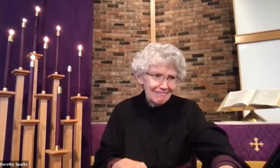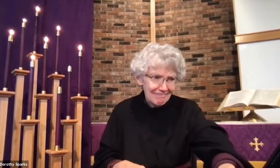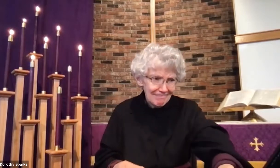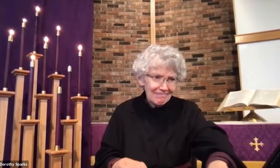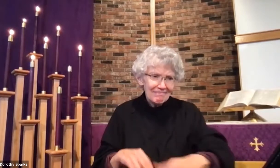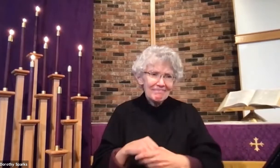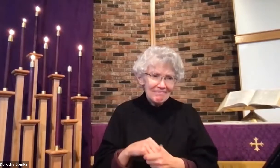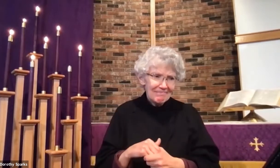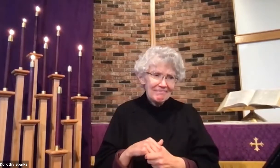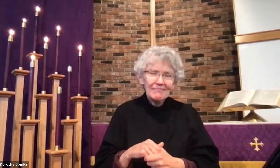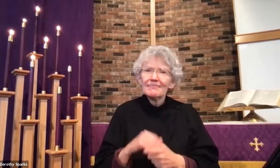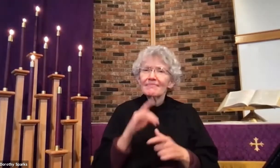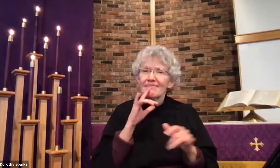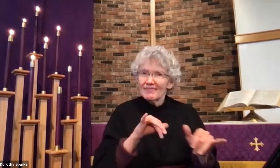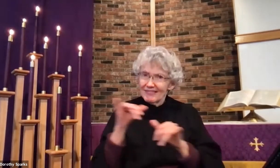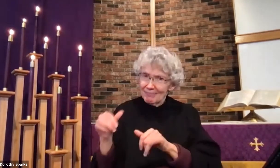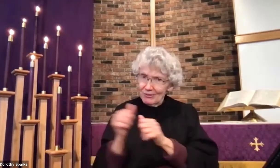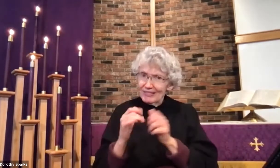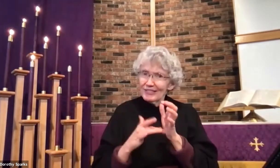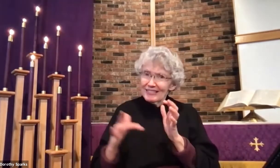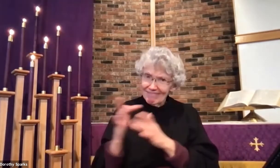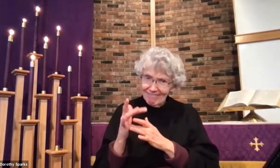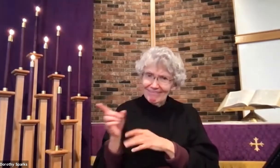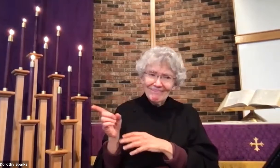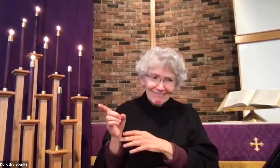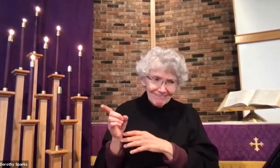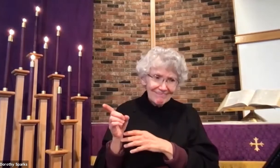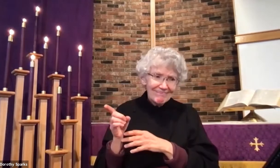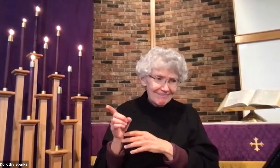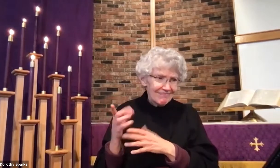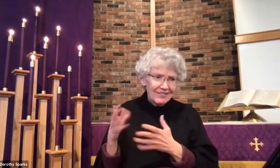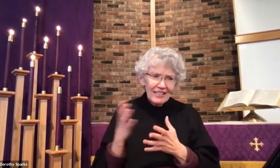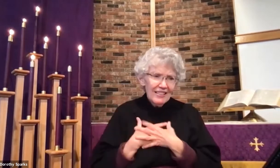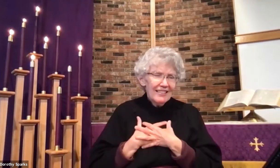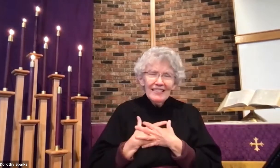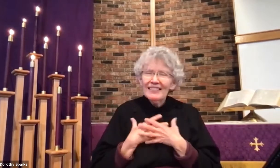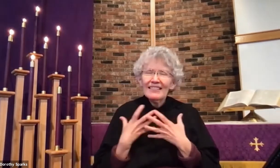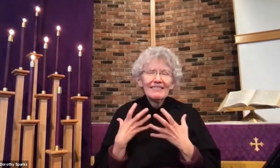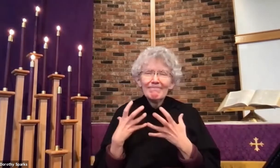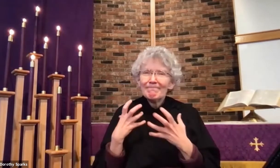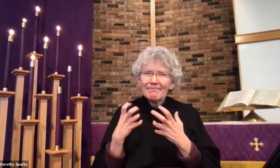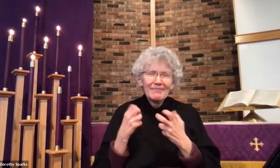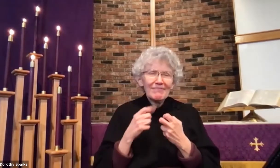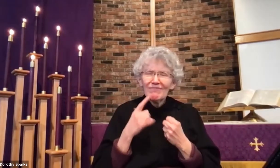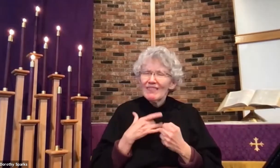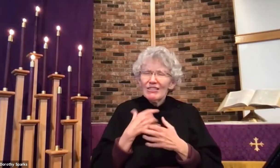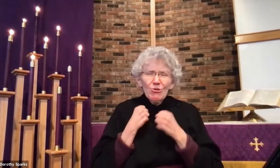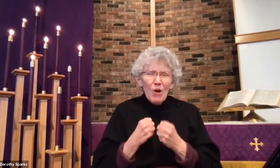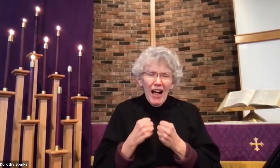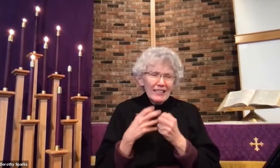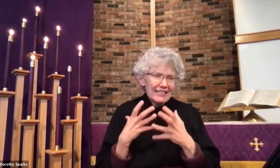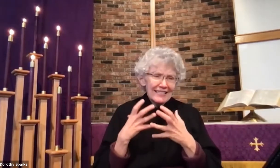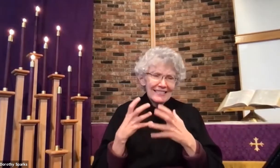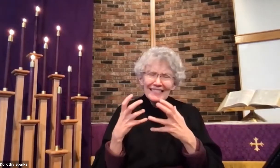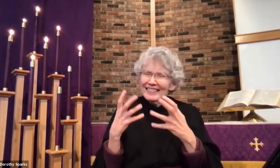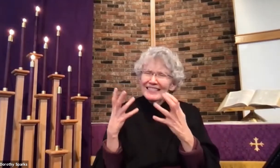an animal, a mother animal, or a human being who is very protective of their children. Well, this